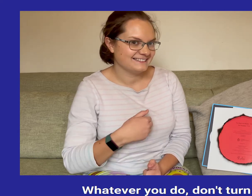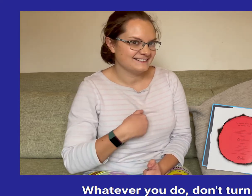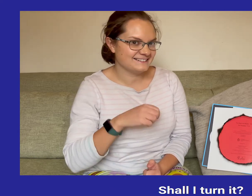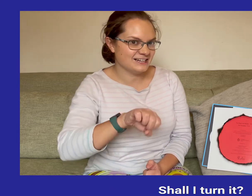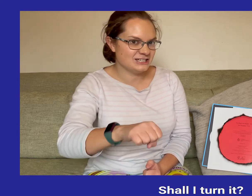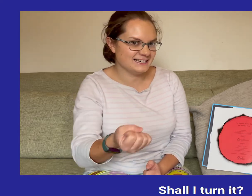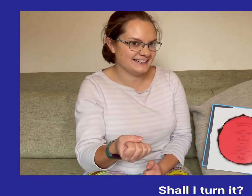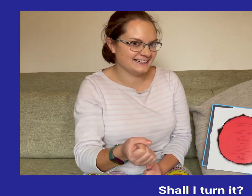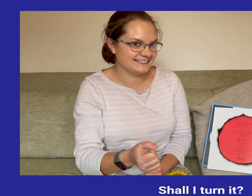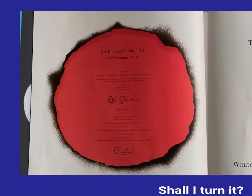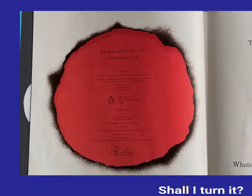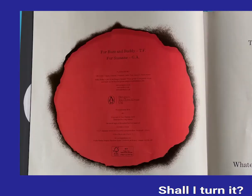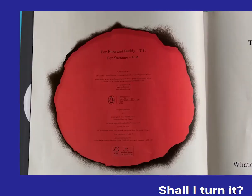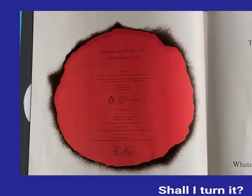Shall I turn it?